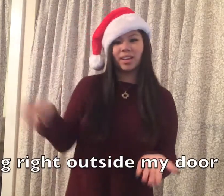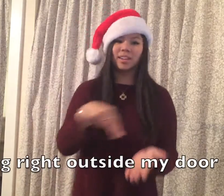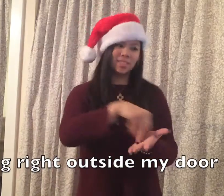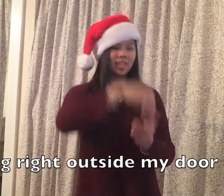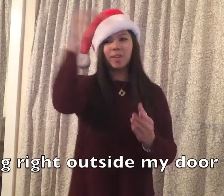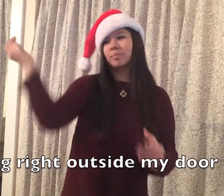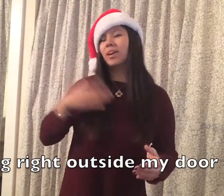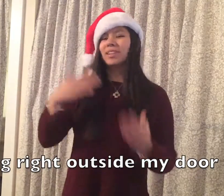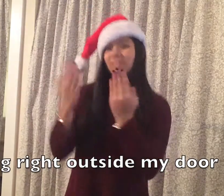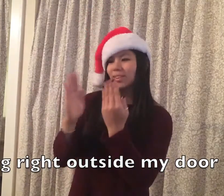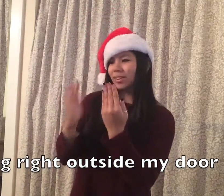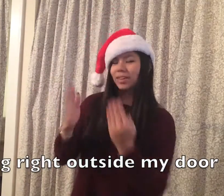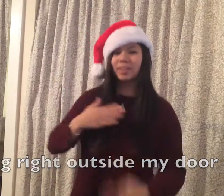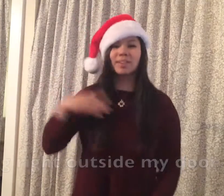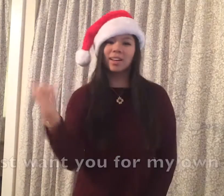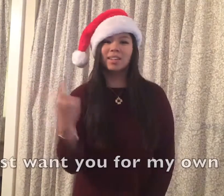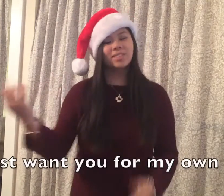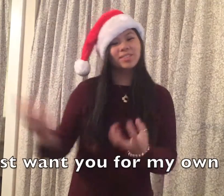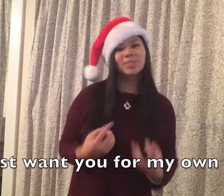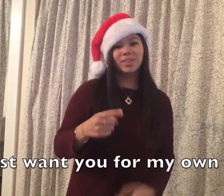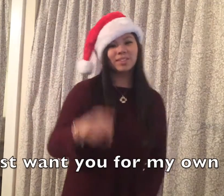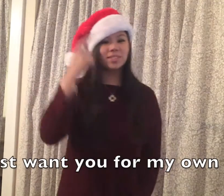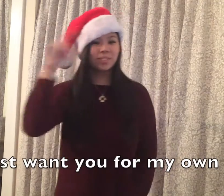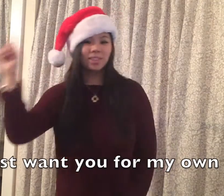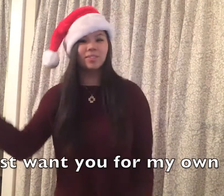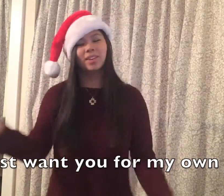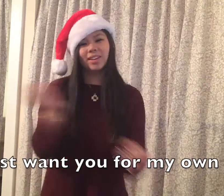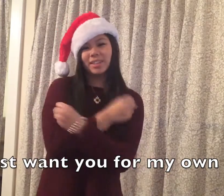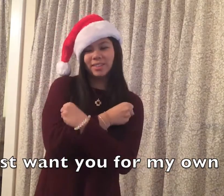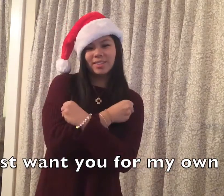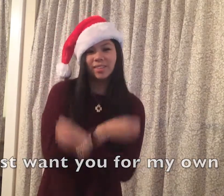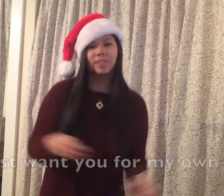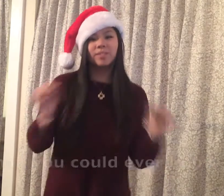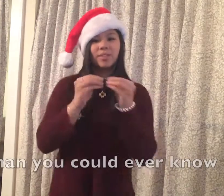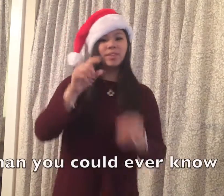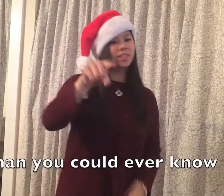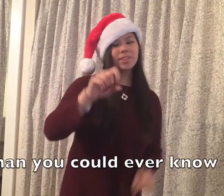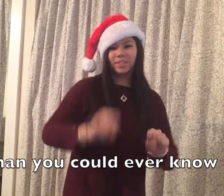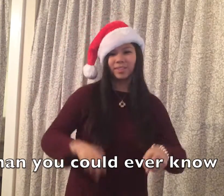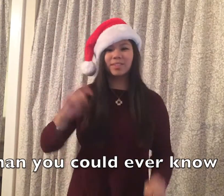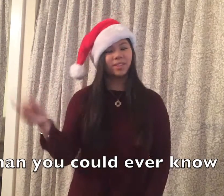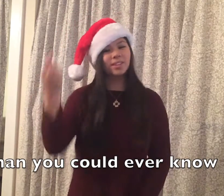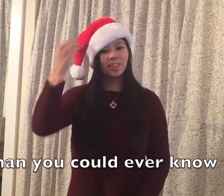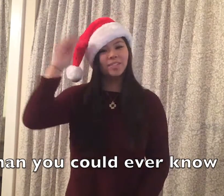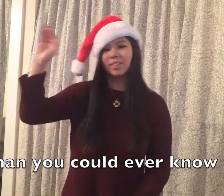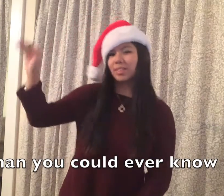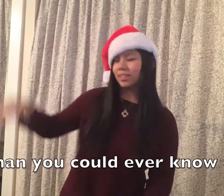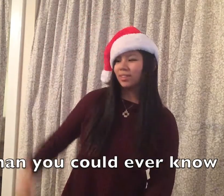right outside my door Oh, I just want you for my own More than you could ever